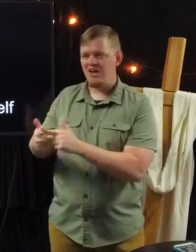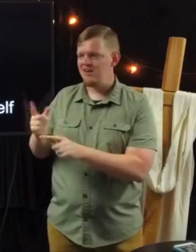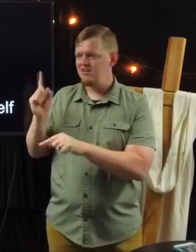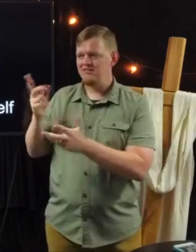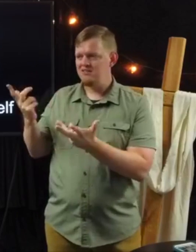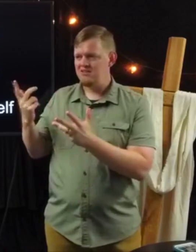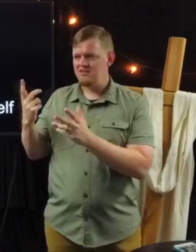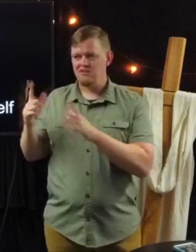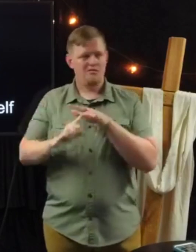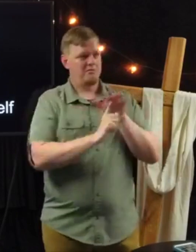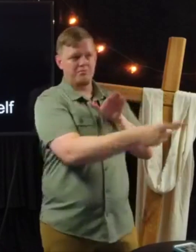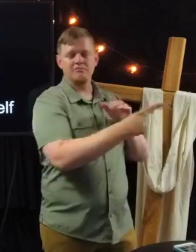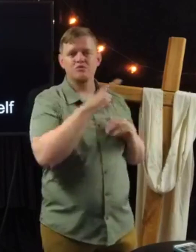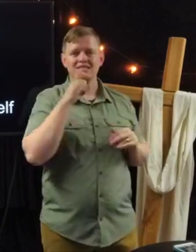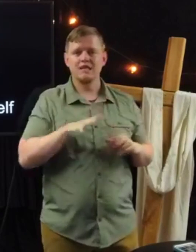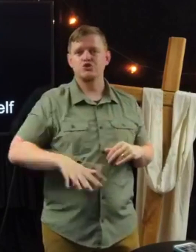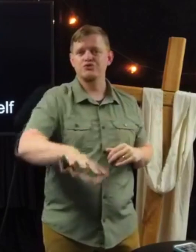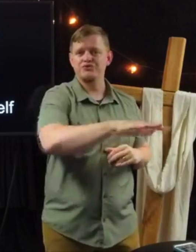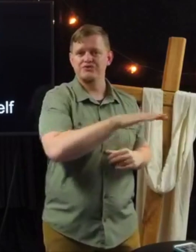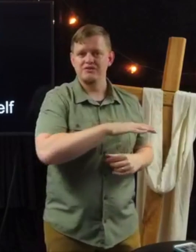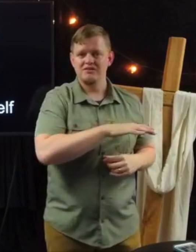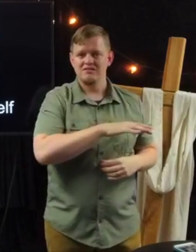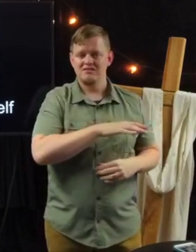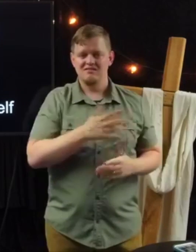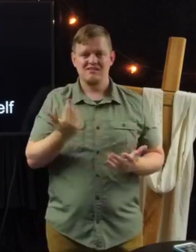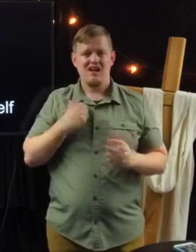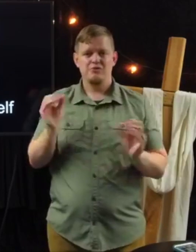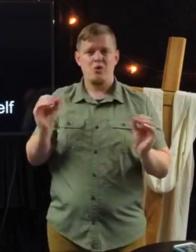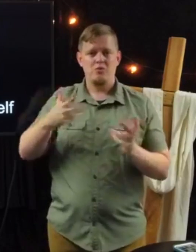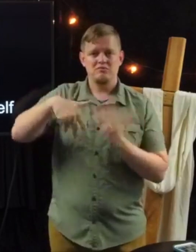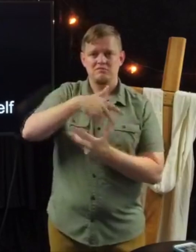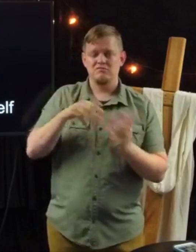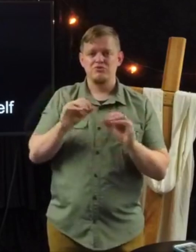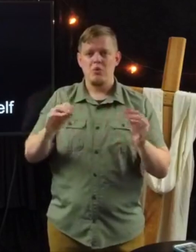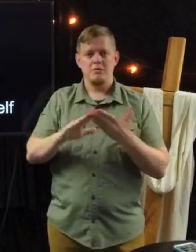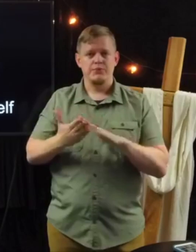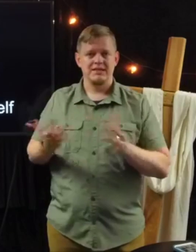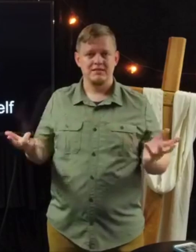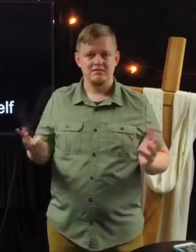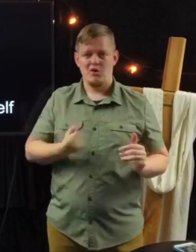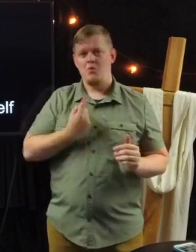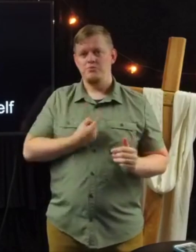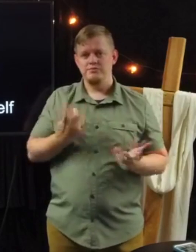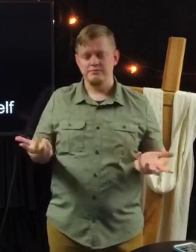put in a prison of sorts, and then escaping to the desert. no social community,